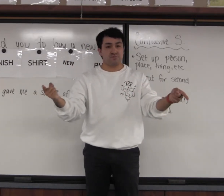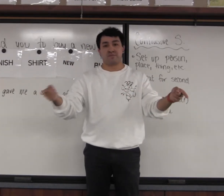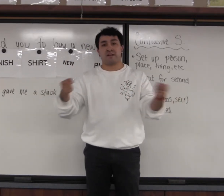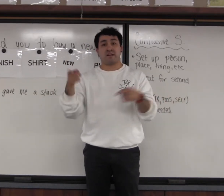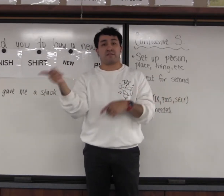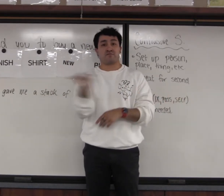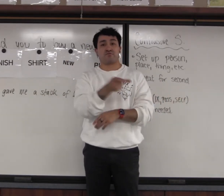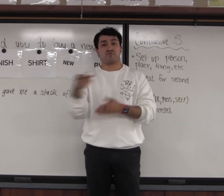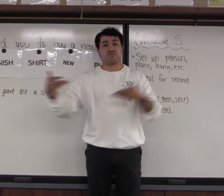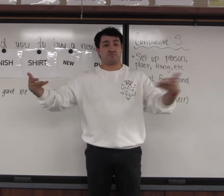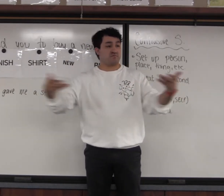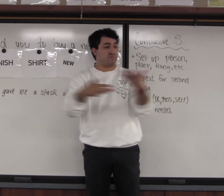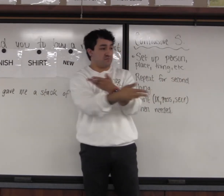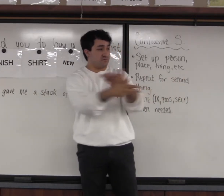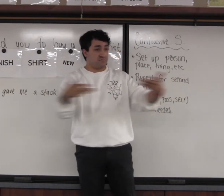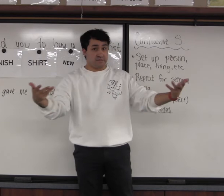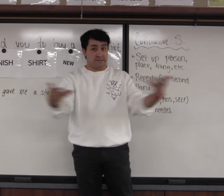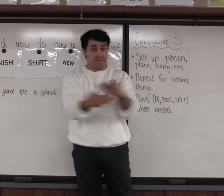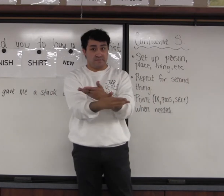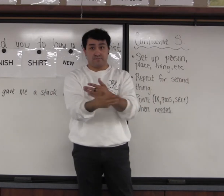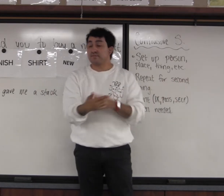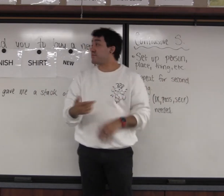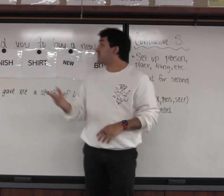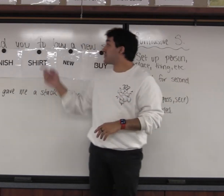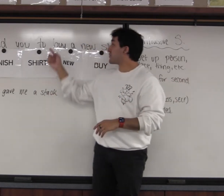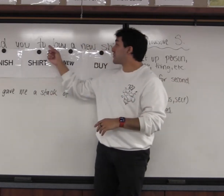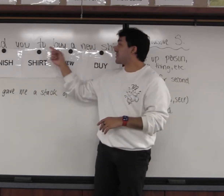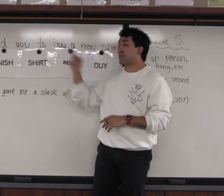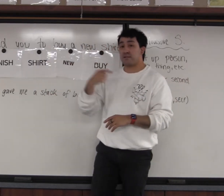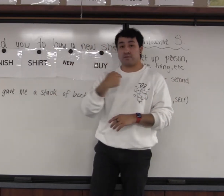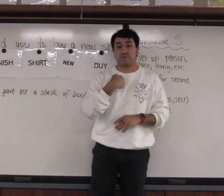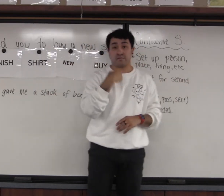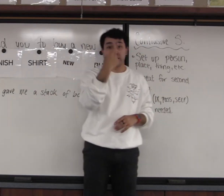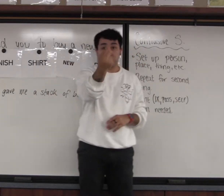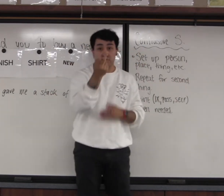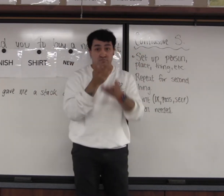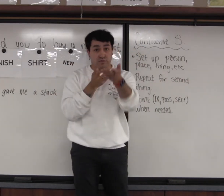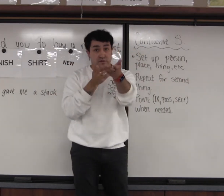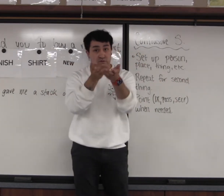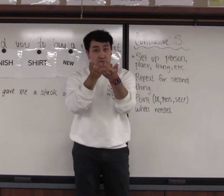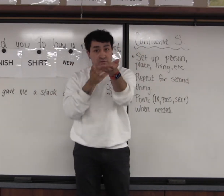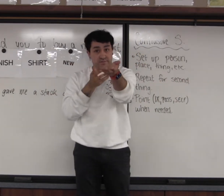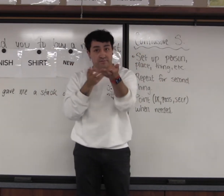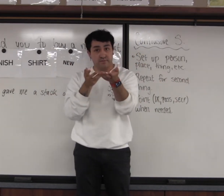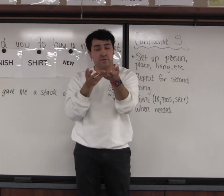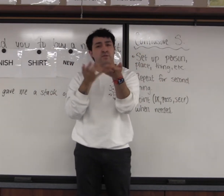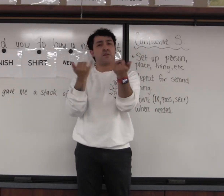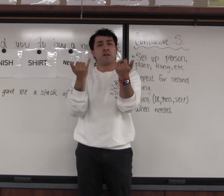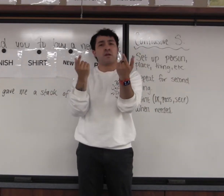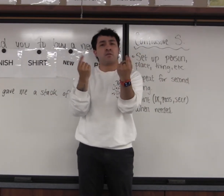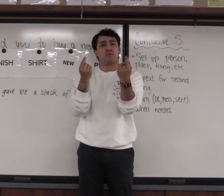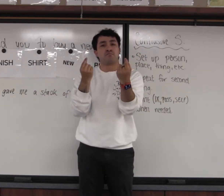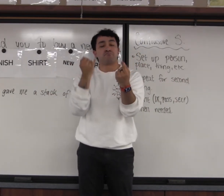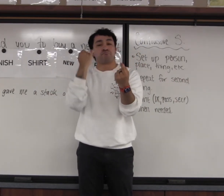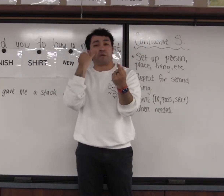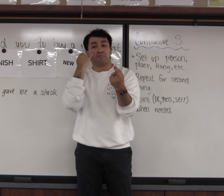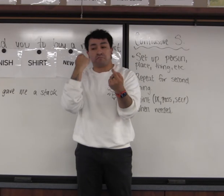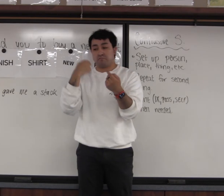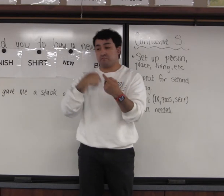talking about setting two people up and they're gonna have some exchangement, so we need some directional signs. In this last video we